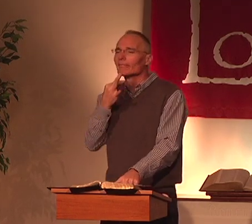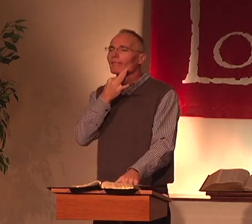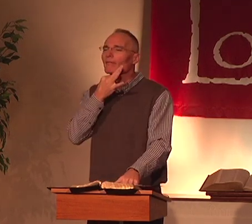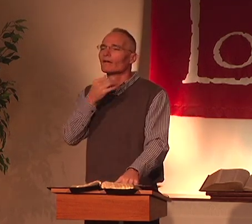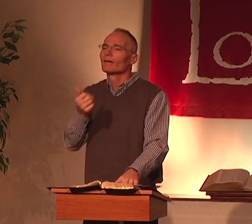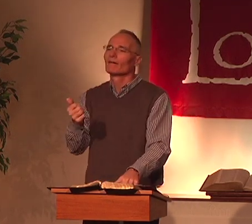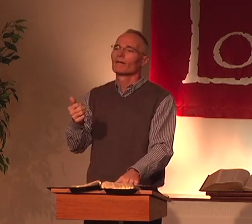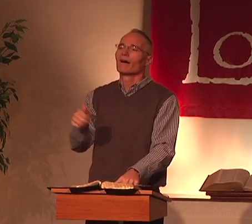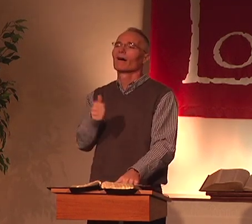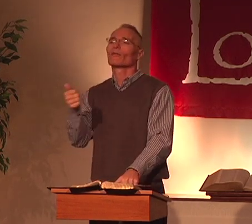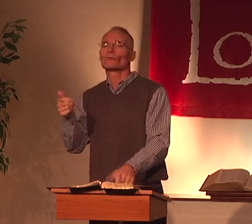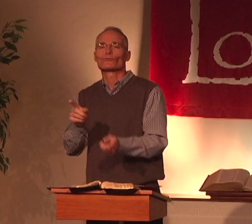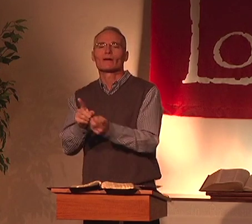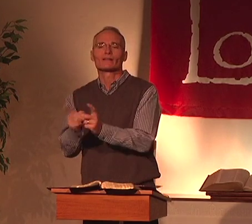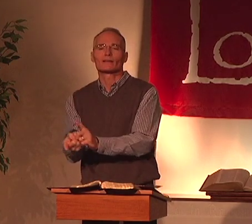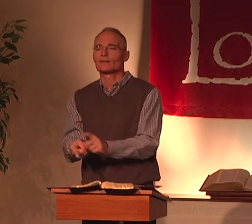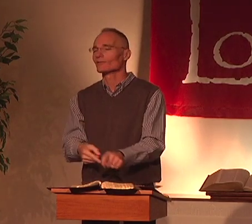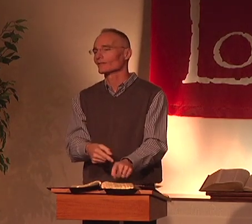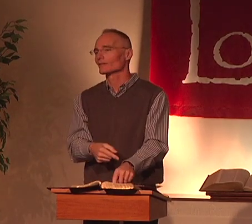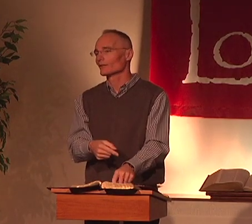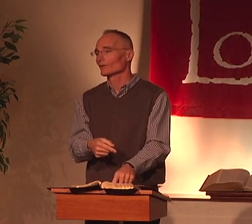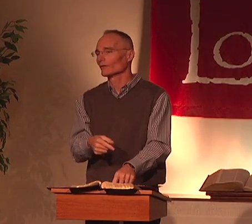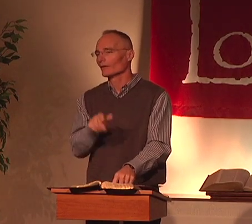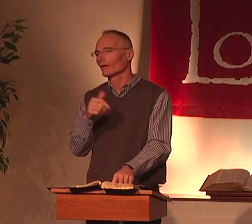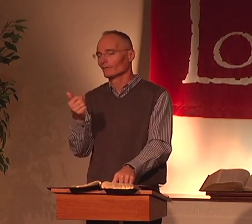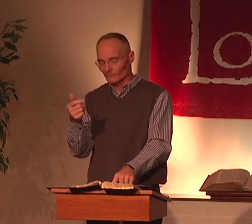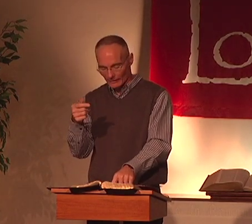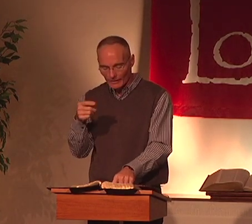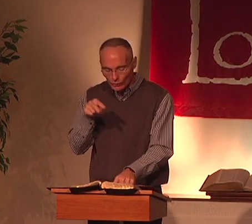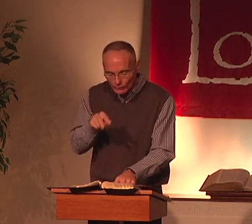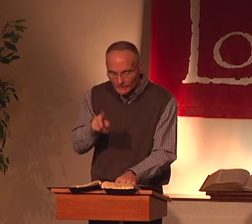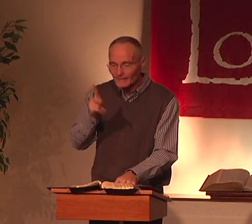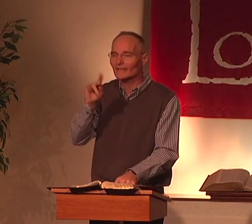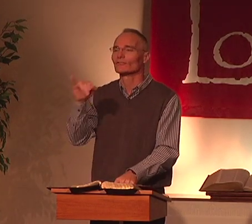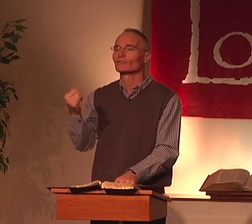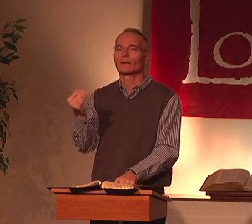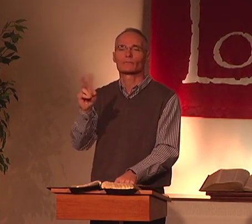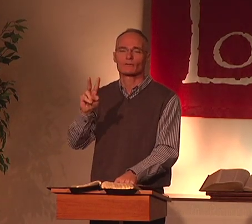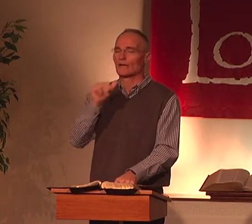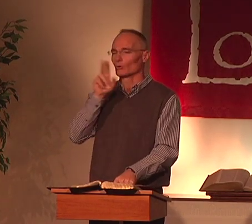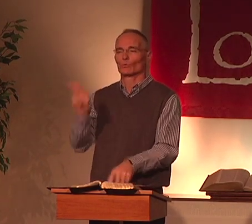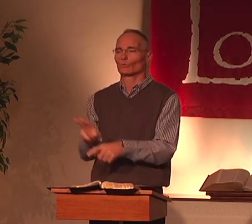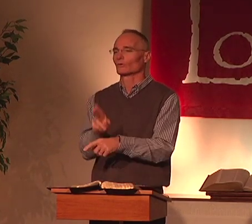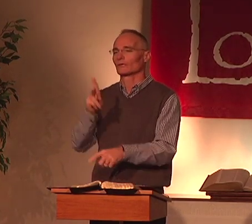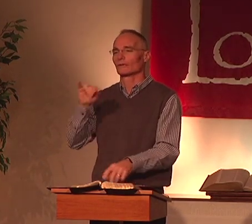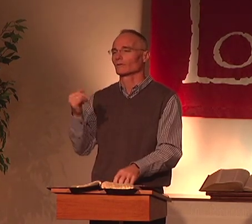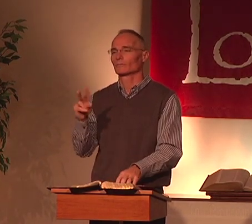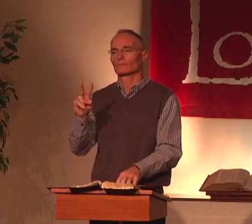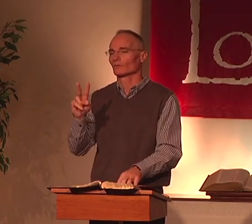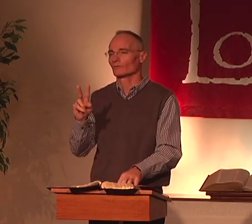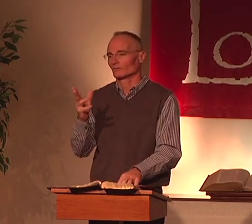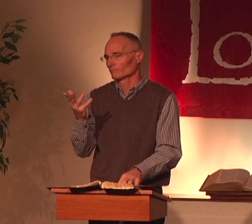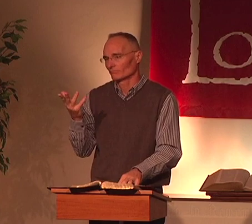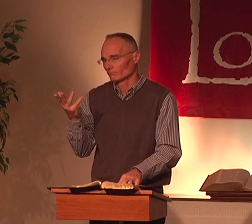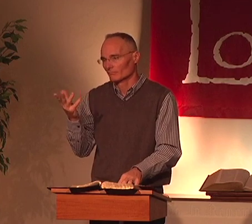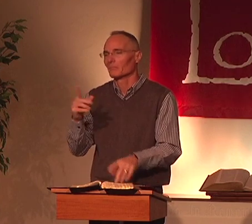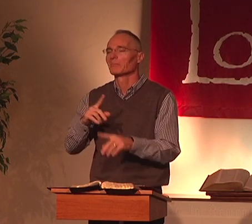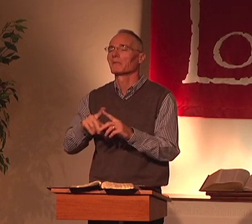When I was Studying this I was curious So I went to Another translation And I looked King James Version I don't use The King James Version